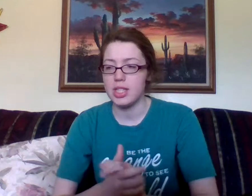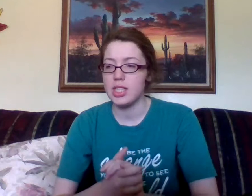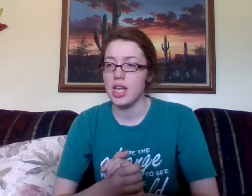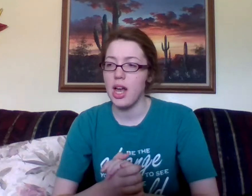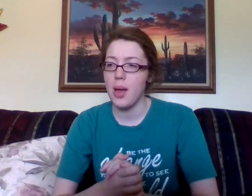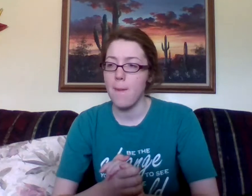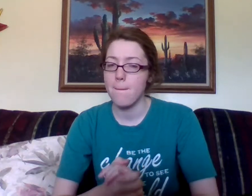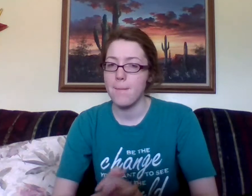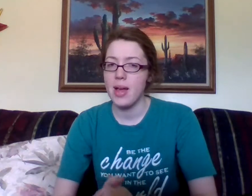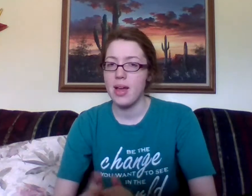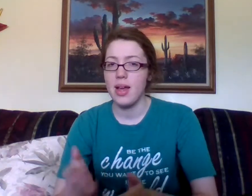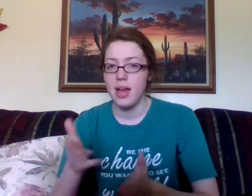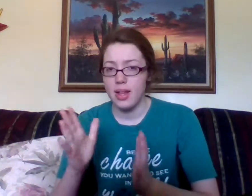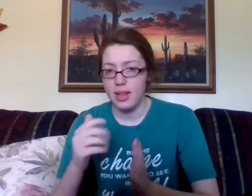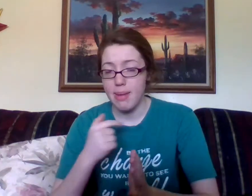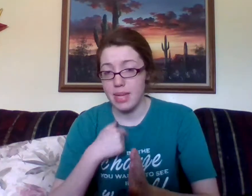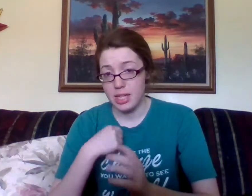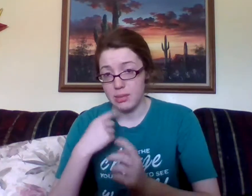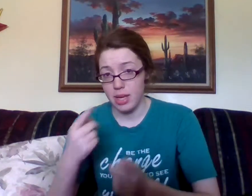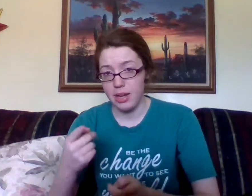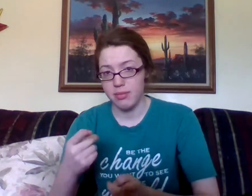students. Let me explain.